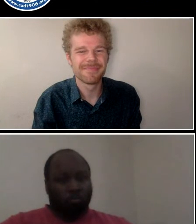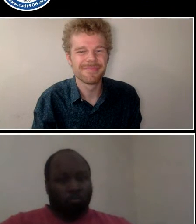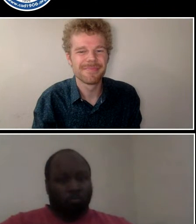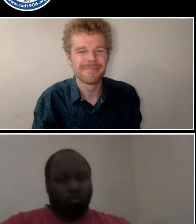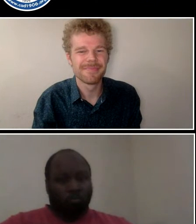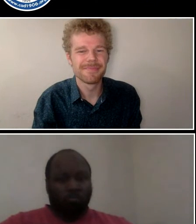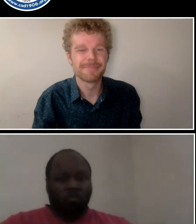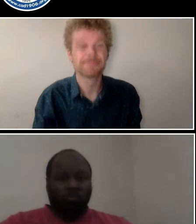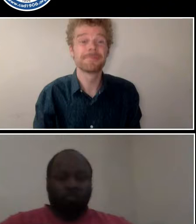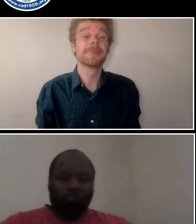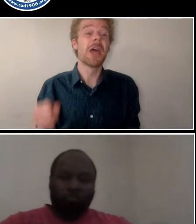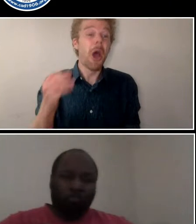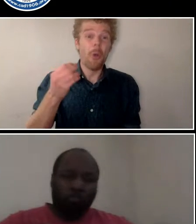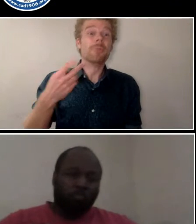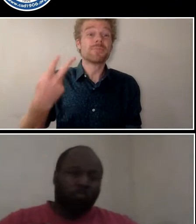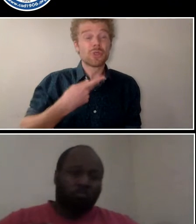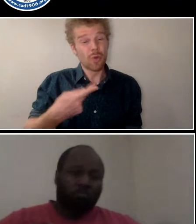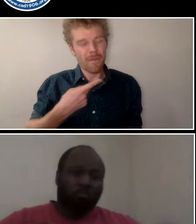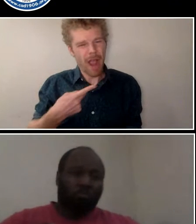well.